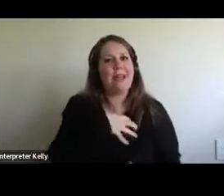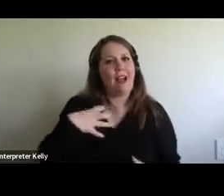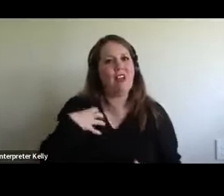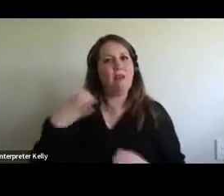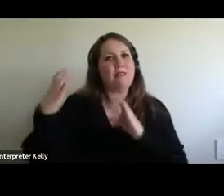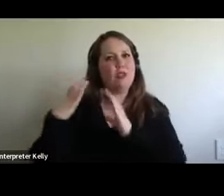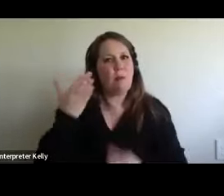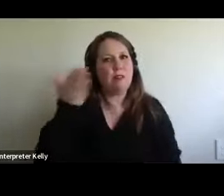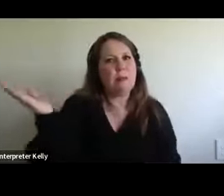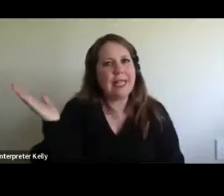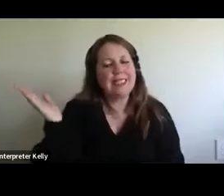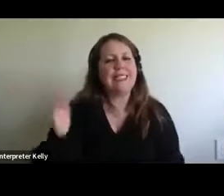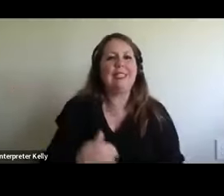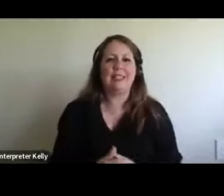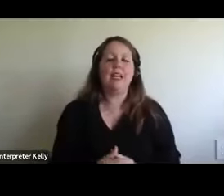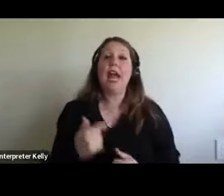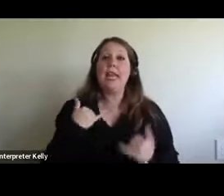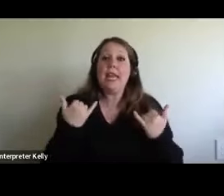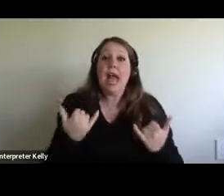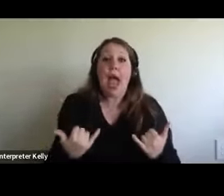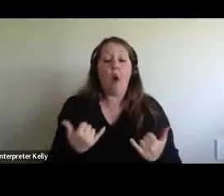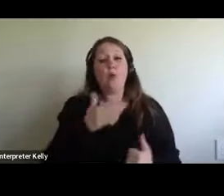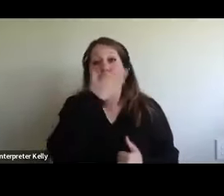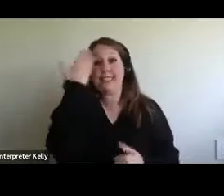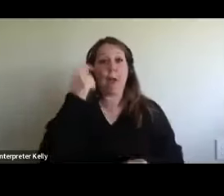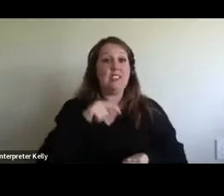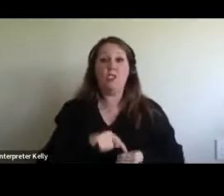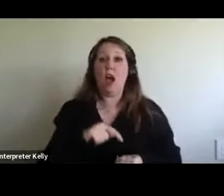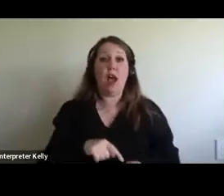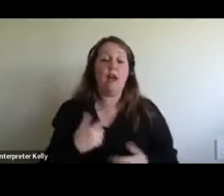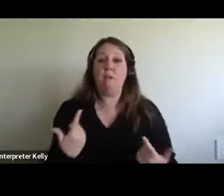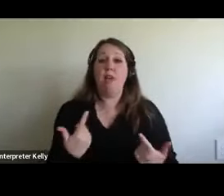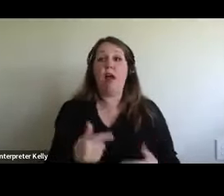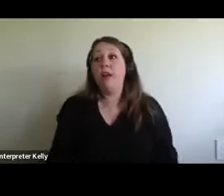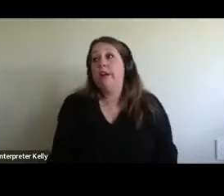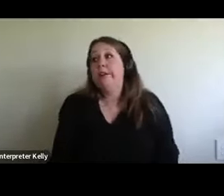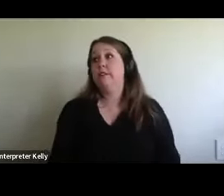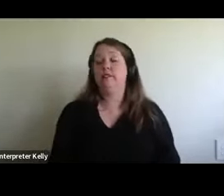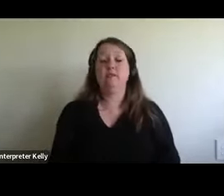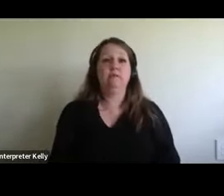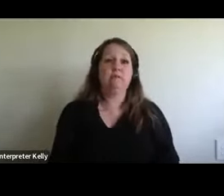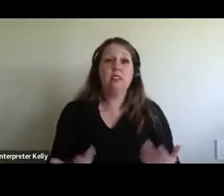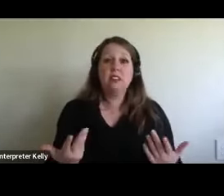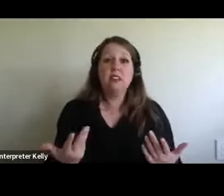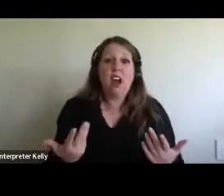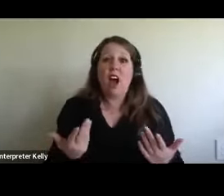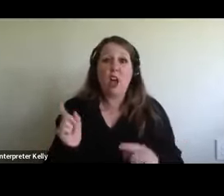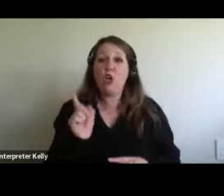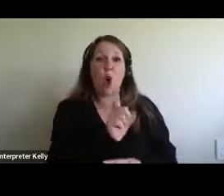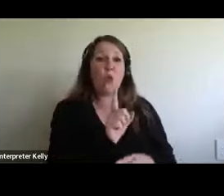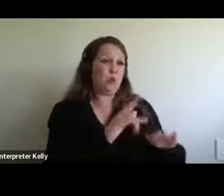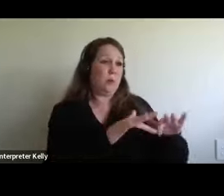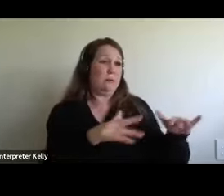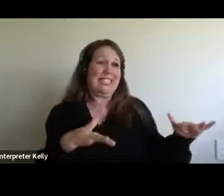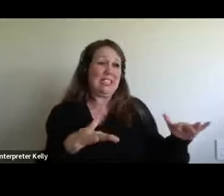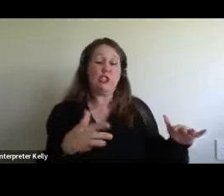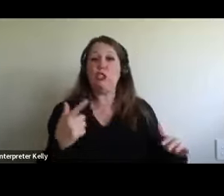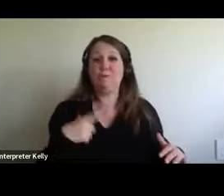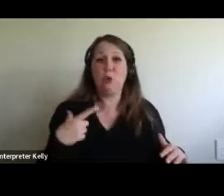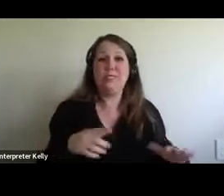know, because you go there, there is no mat, there is no, and then what do? You just watch others